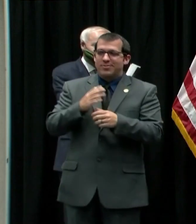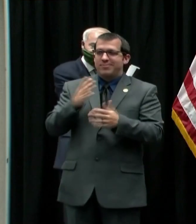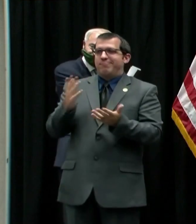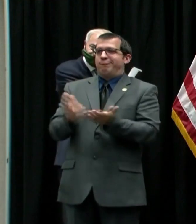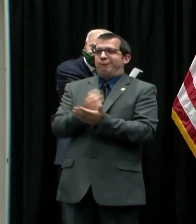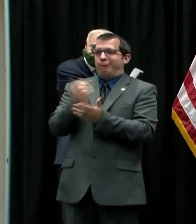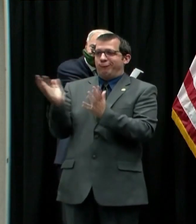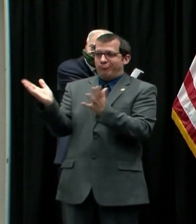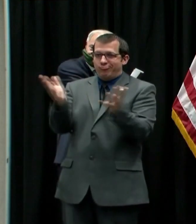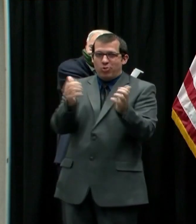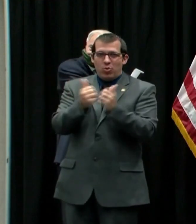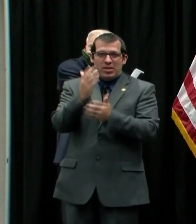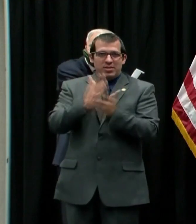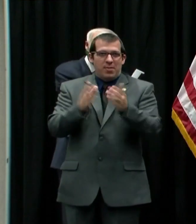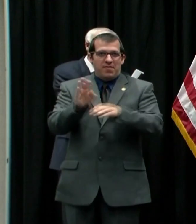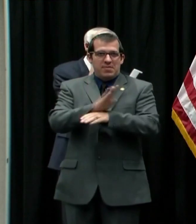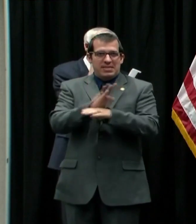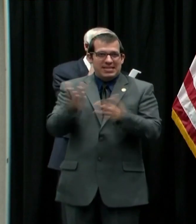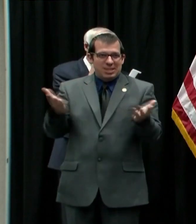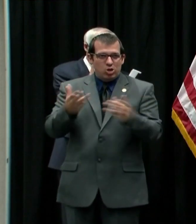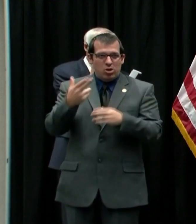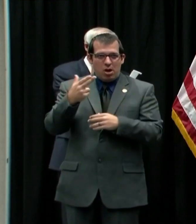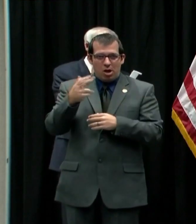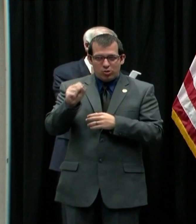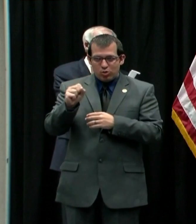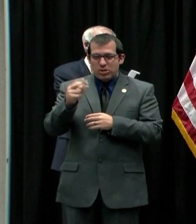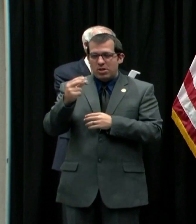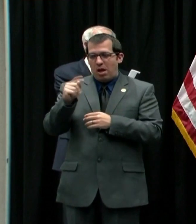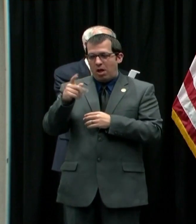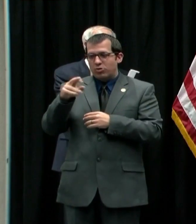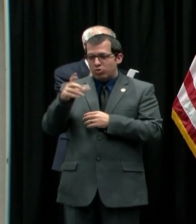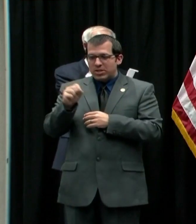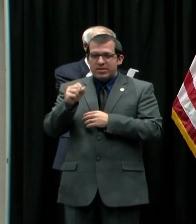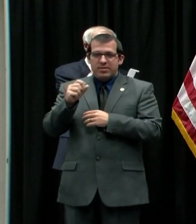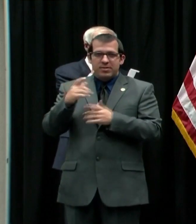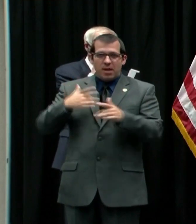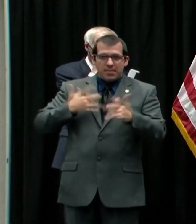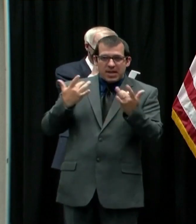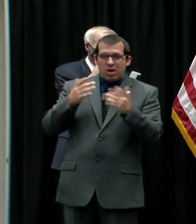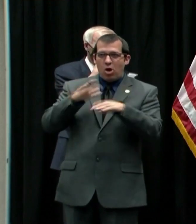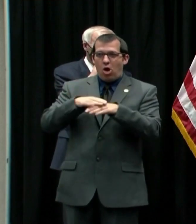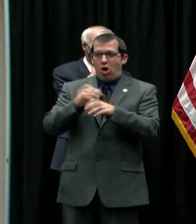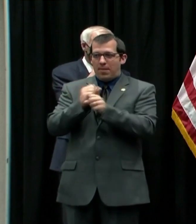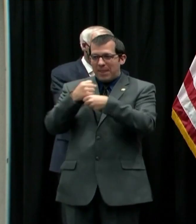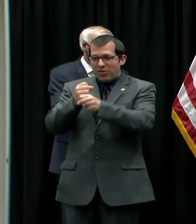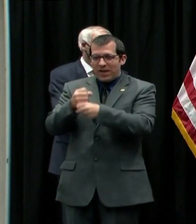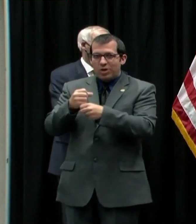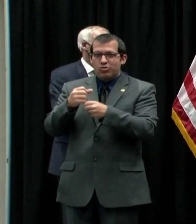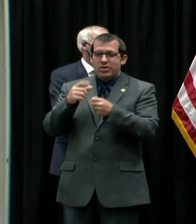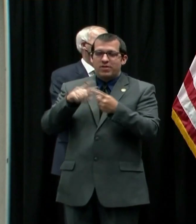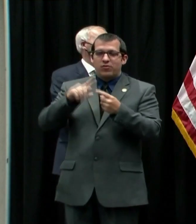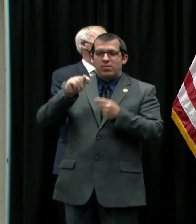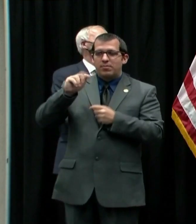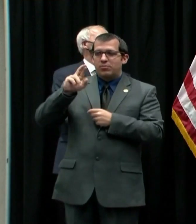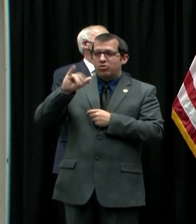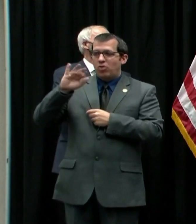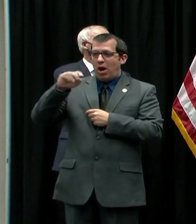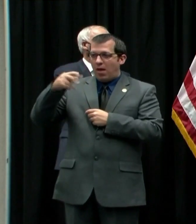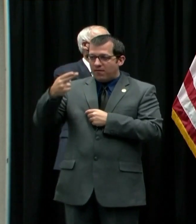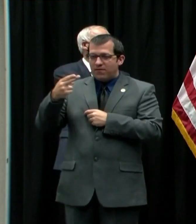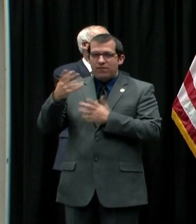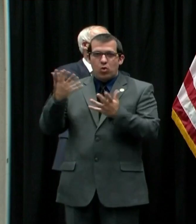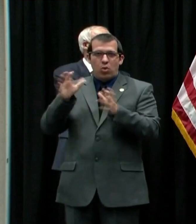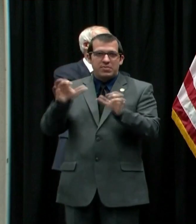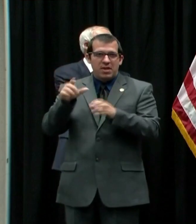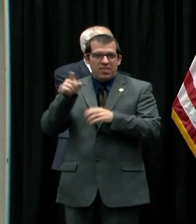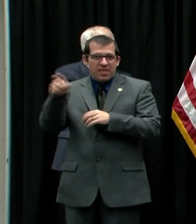of the businesses here in Hot Springs and hear some update on the manufacturing side from Triumph and the work that's being